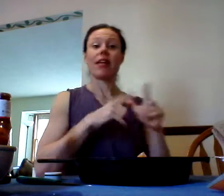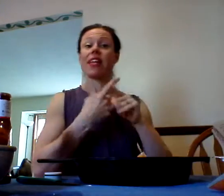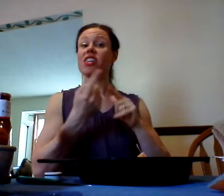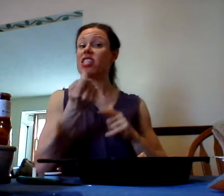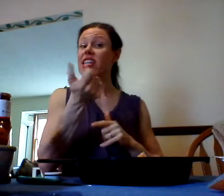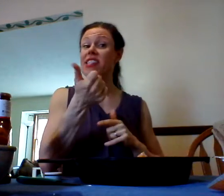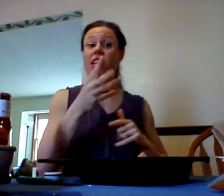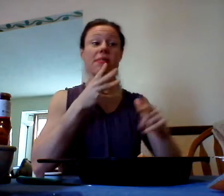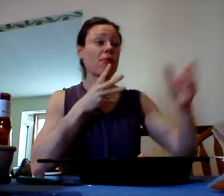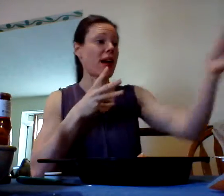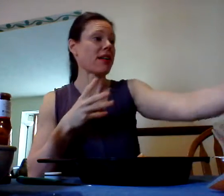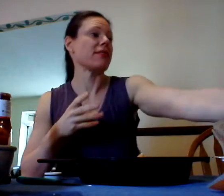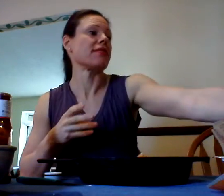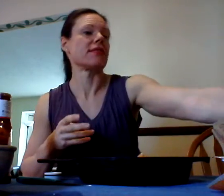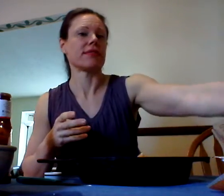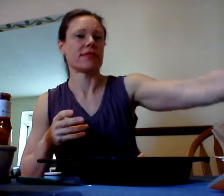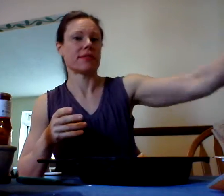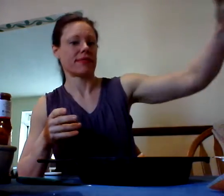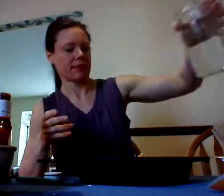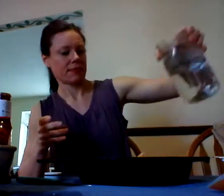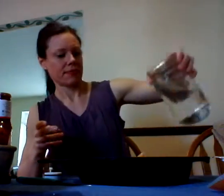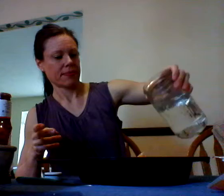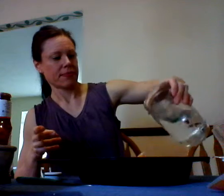Then it just needs a little bit of water.